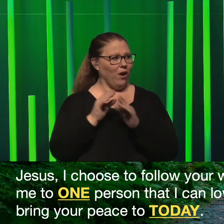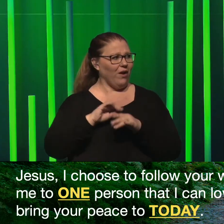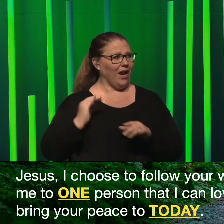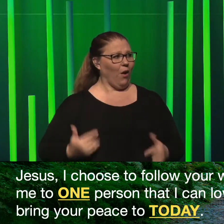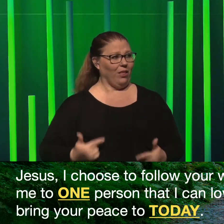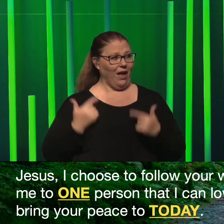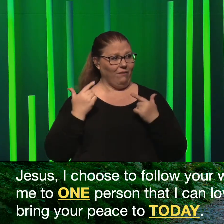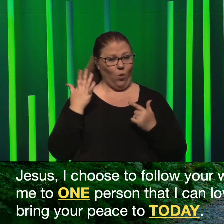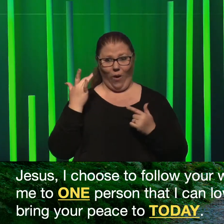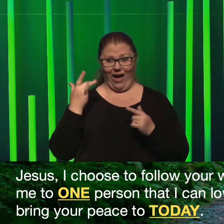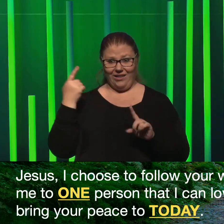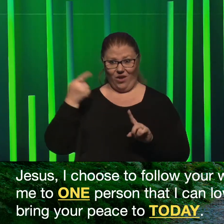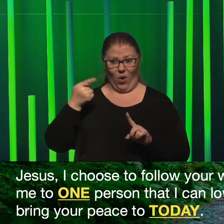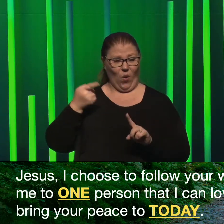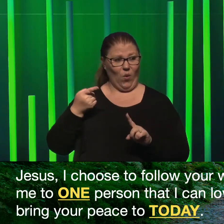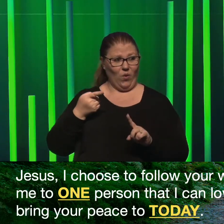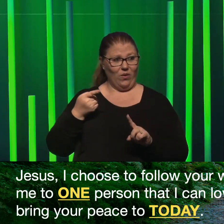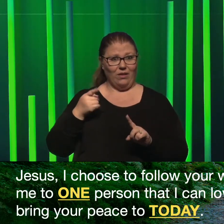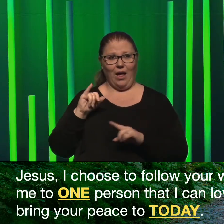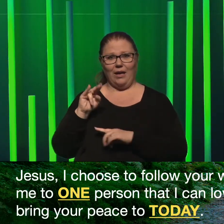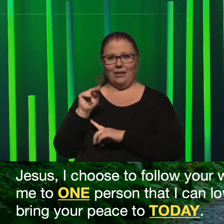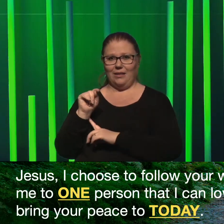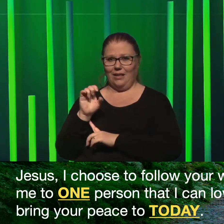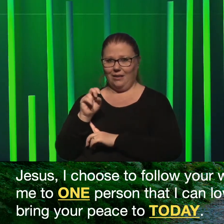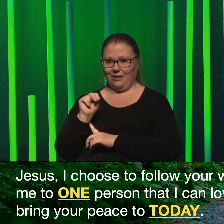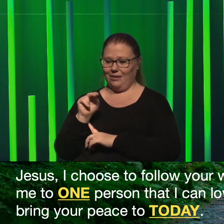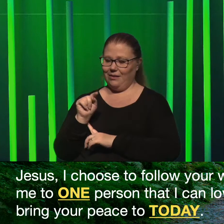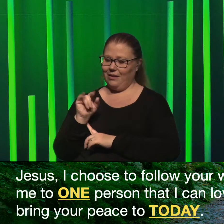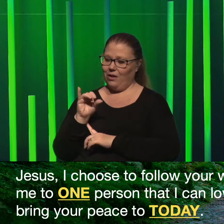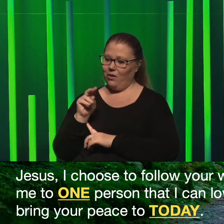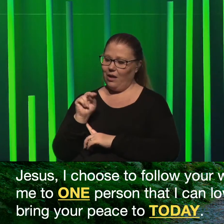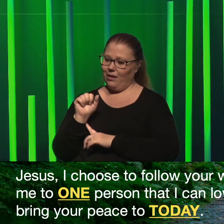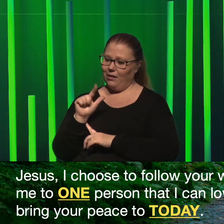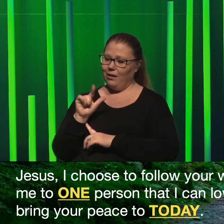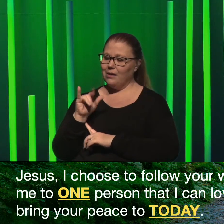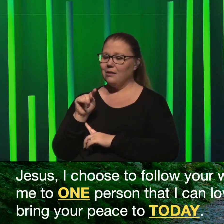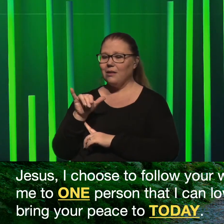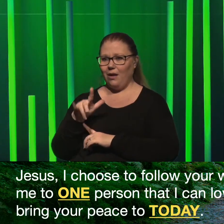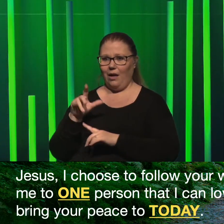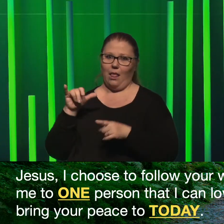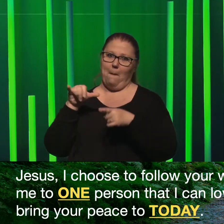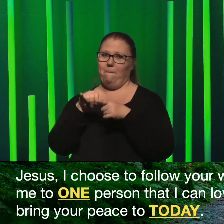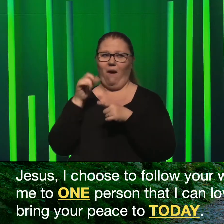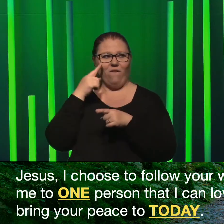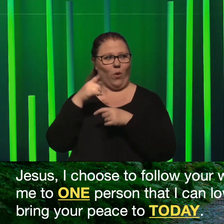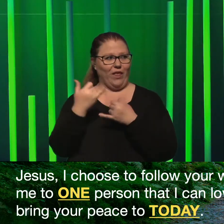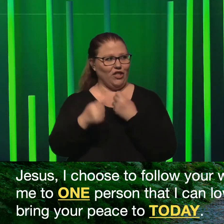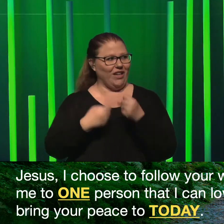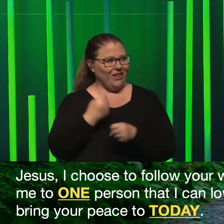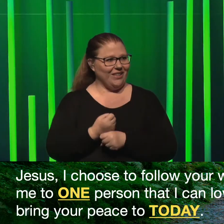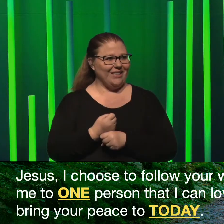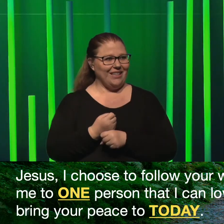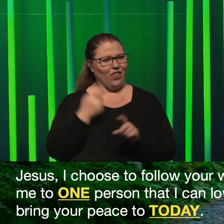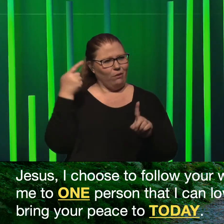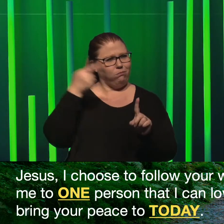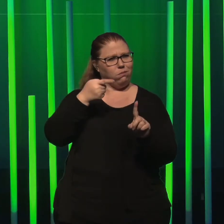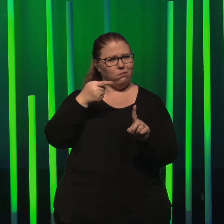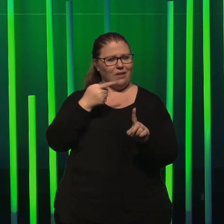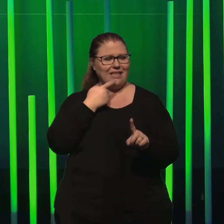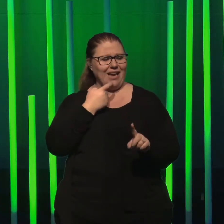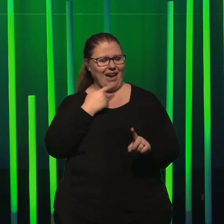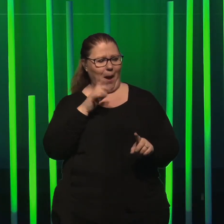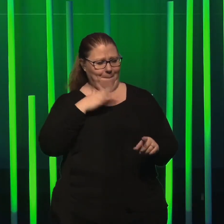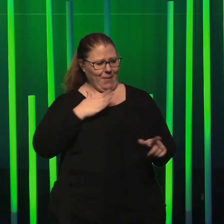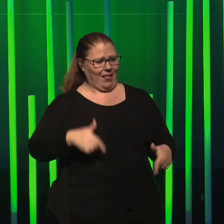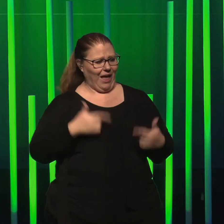the intentionality of it. My big word for this ministry year is intentionality. The intentionality of saying, this is what my life is going to